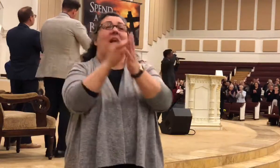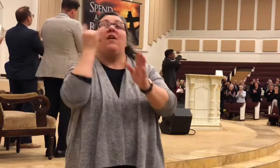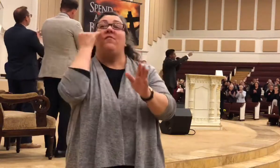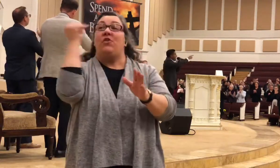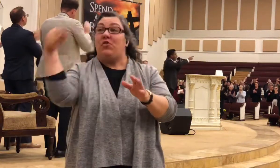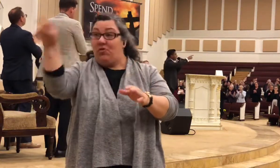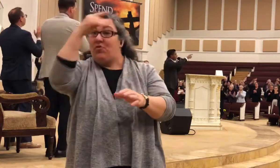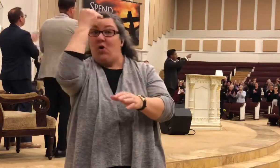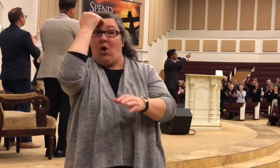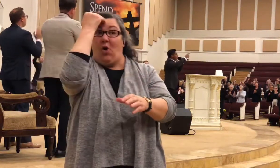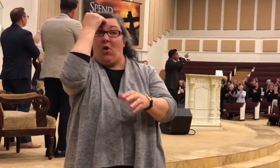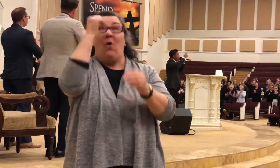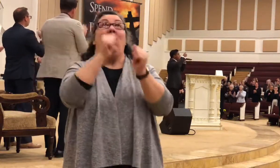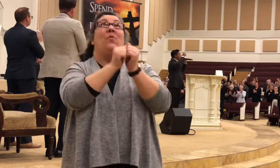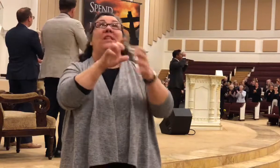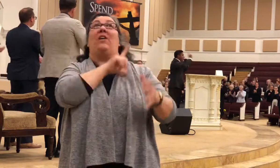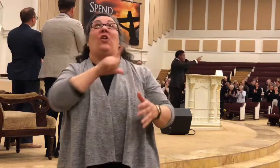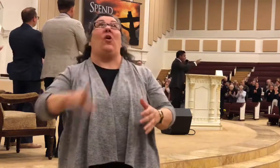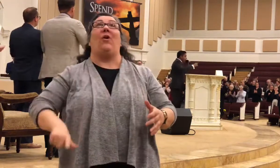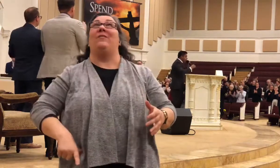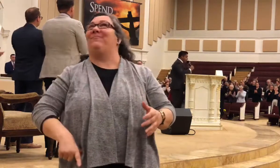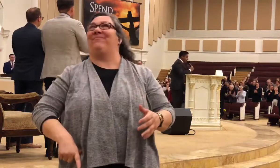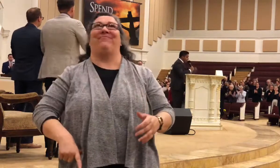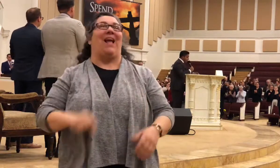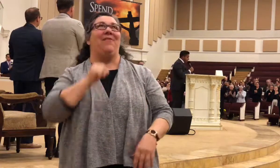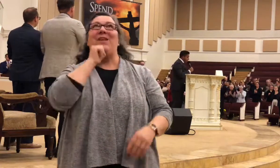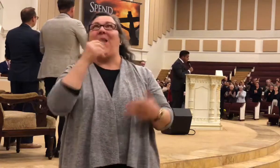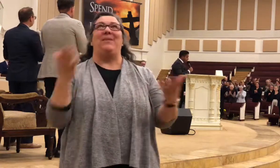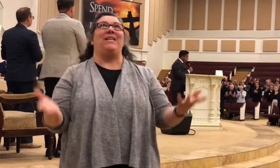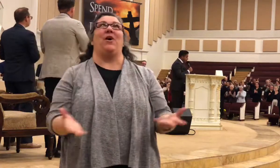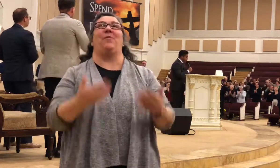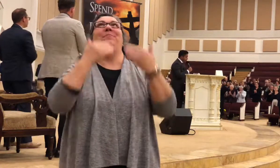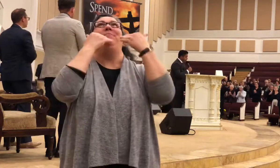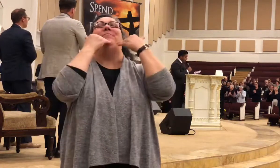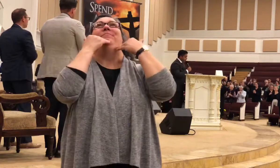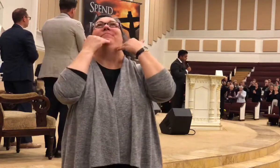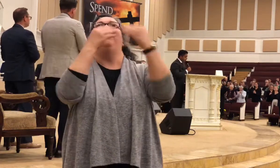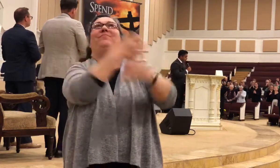that if it was not for the Lord, I would not be here today.